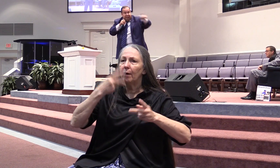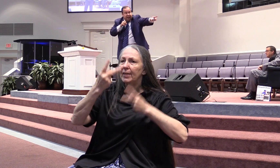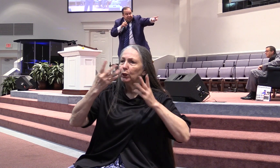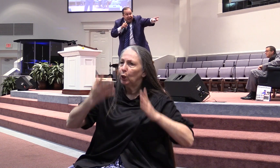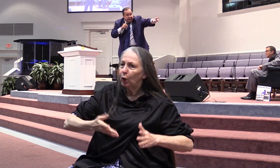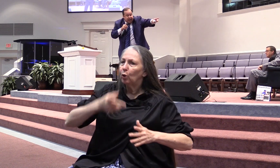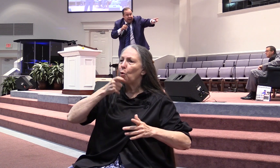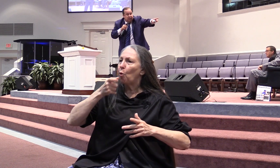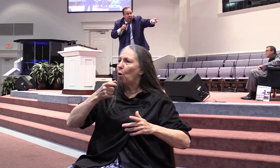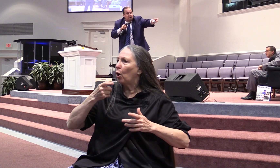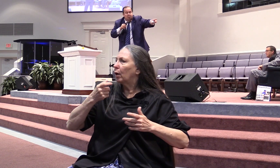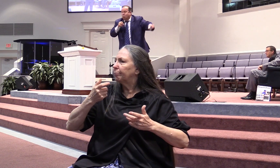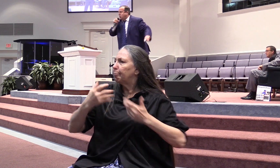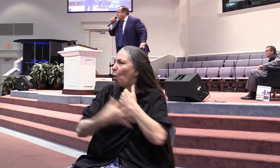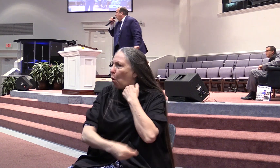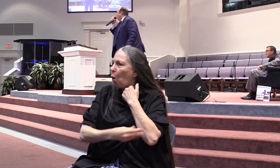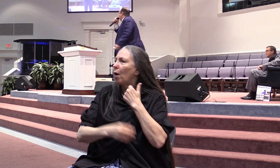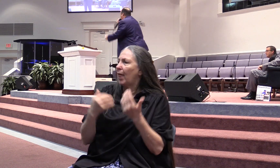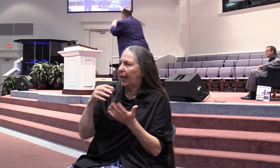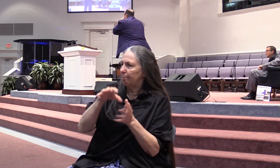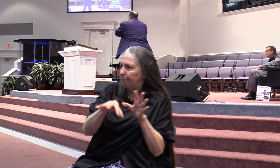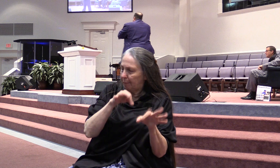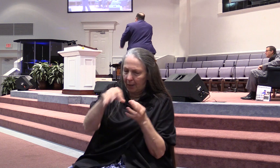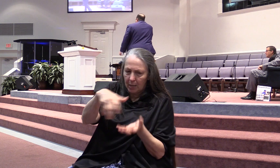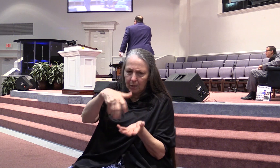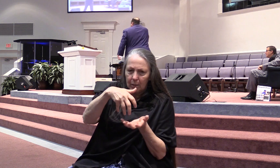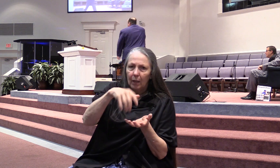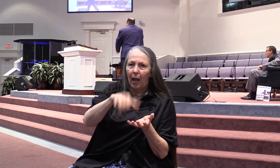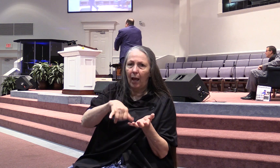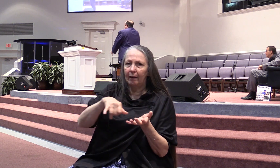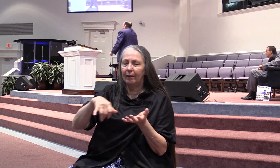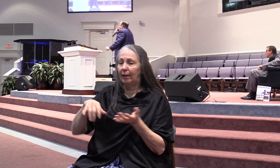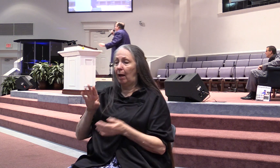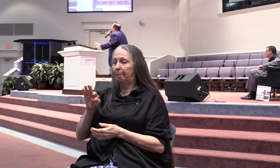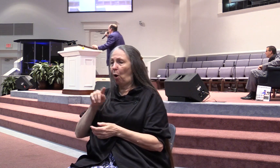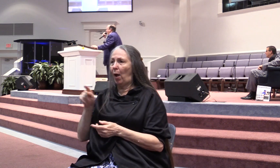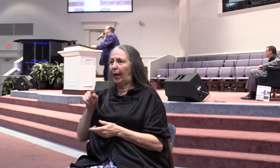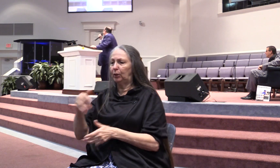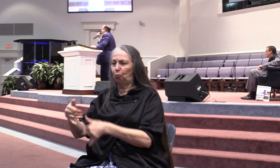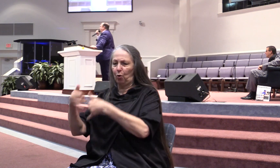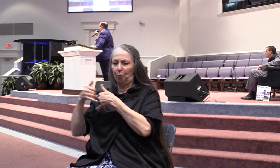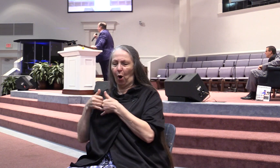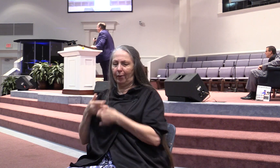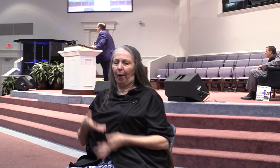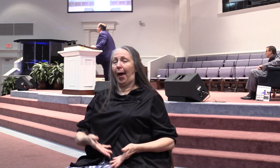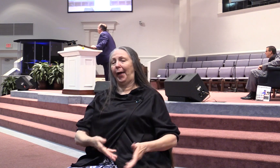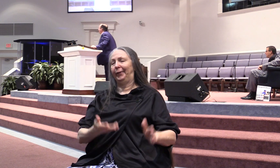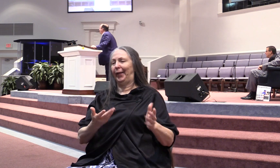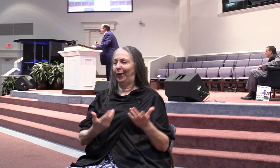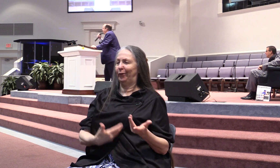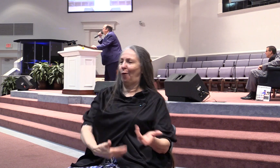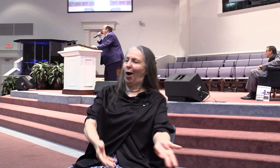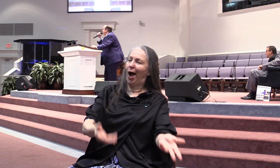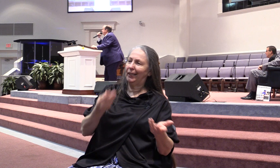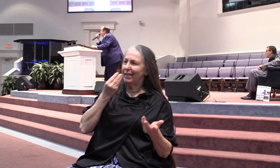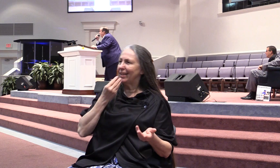in Leviticus 19. When she walked into that field, Boaz doesn't get a reward for letting her in there.